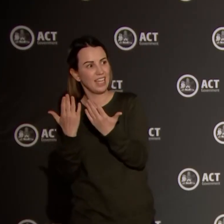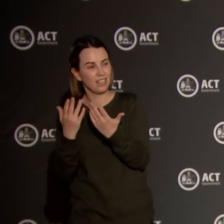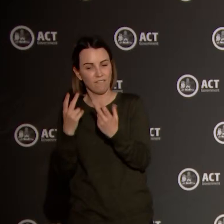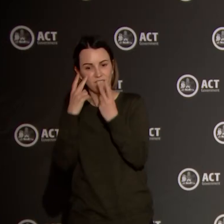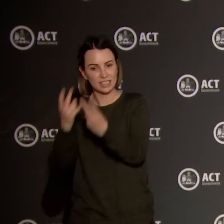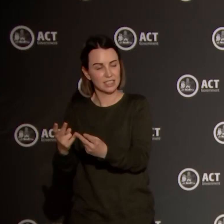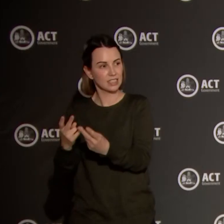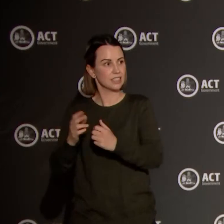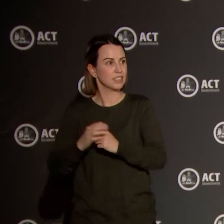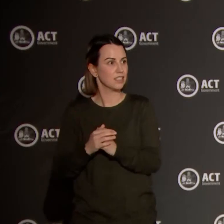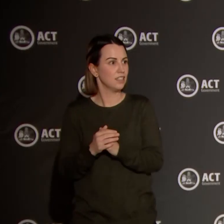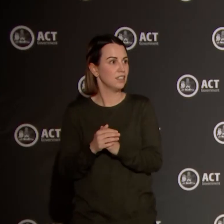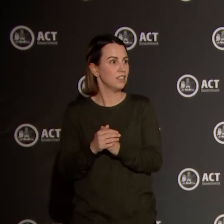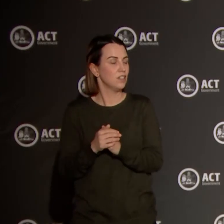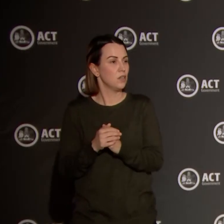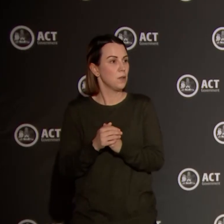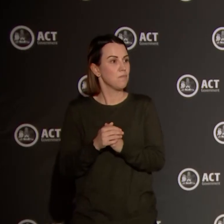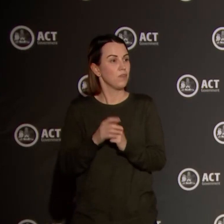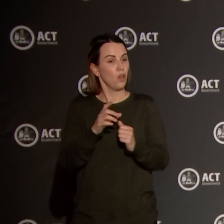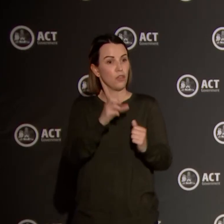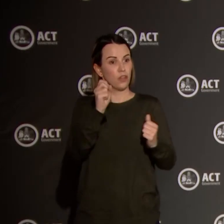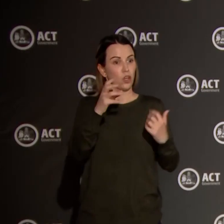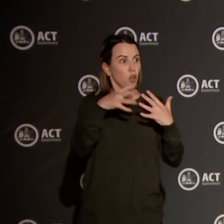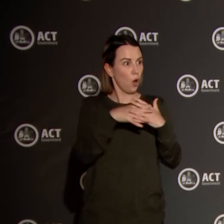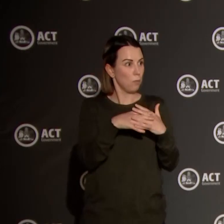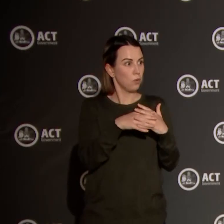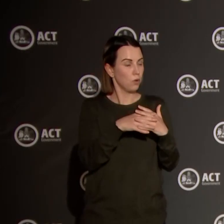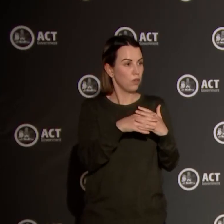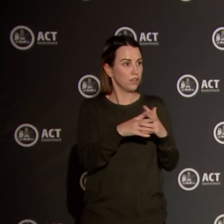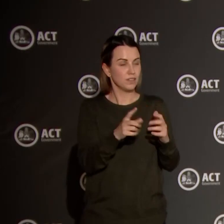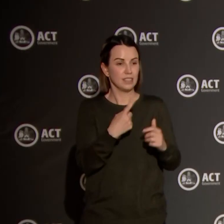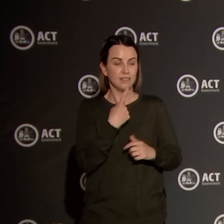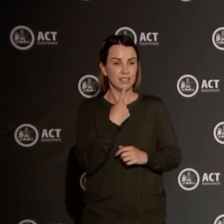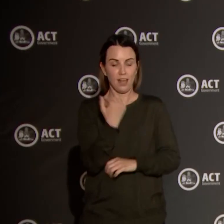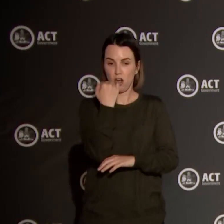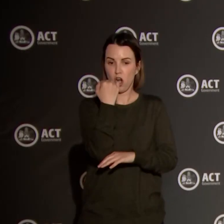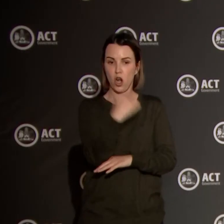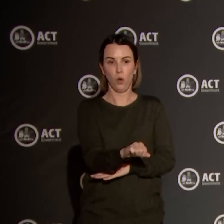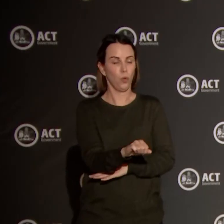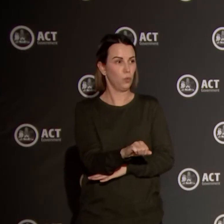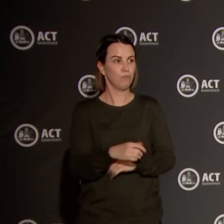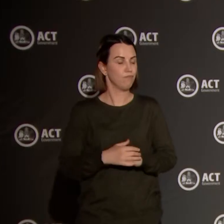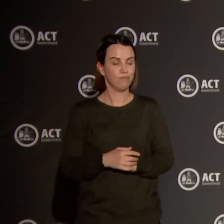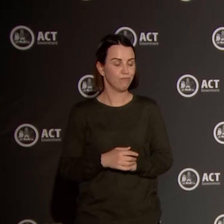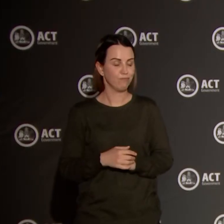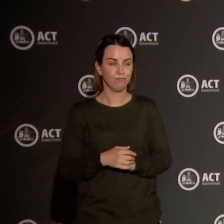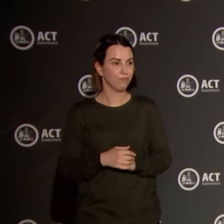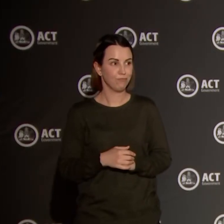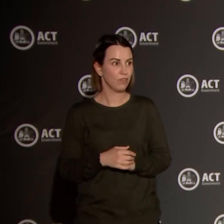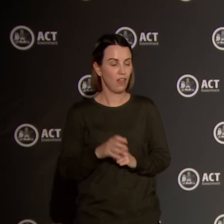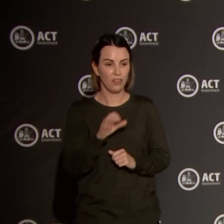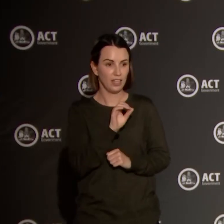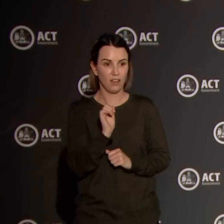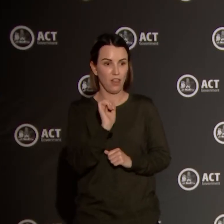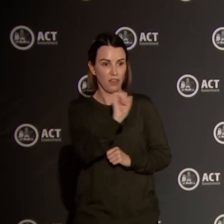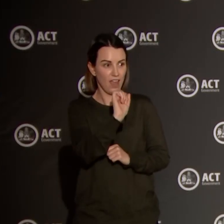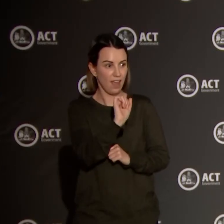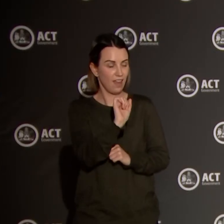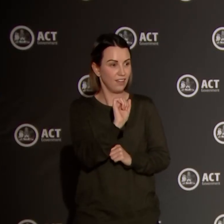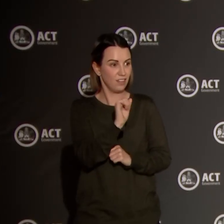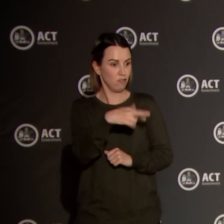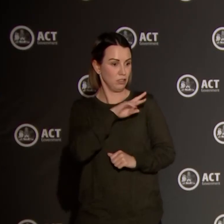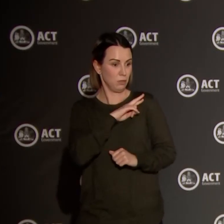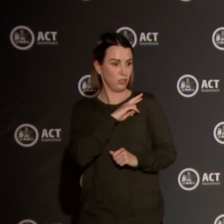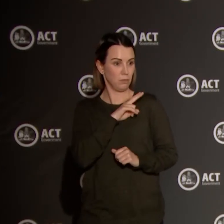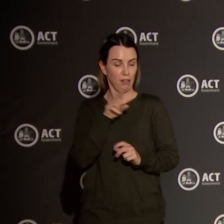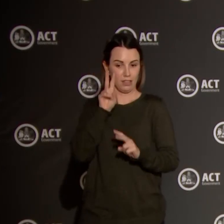NDIS. Unfortunately, the Commonwealth has steadfastly completely refused to even consider using its own regulatory power to